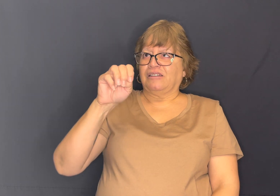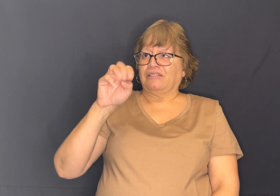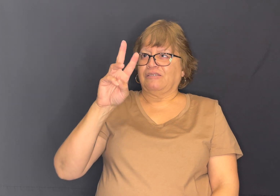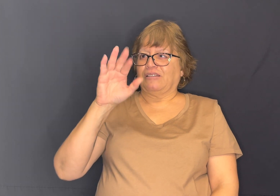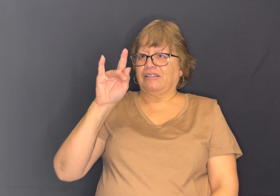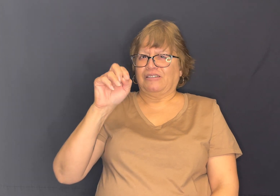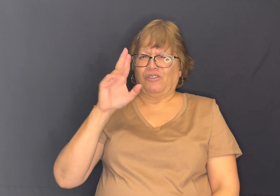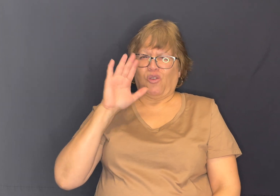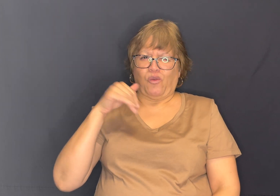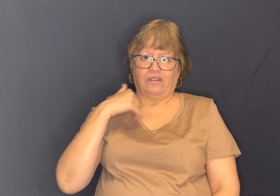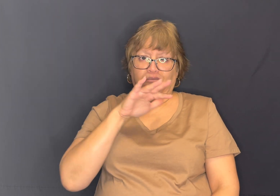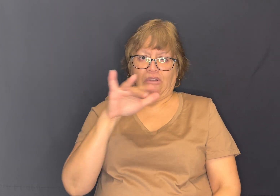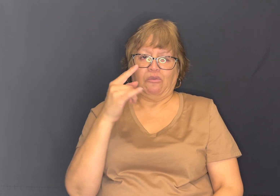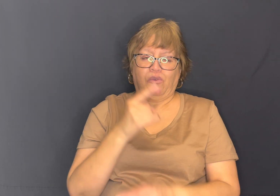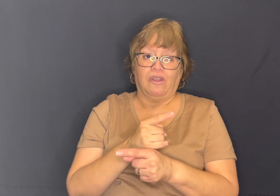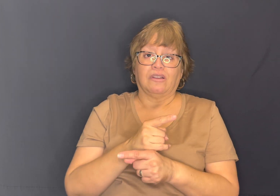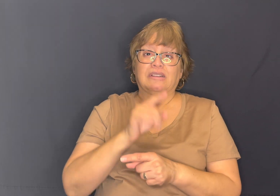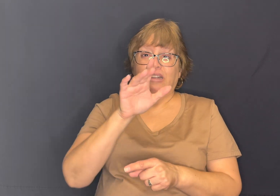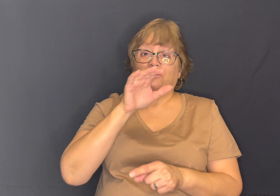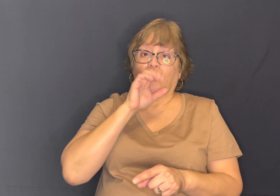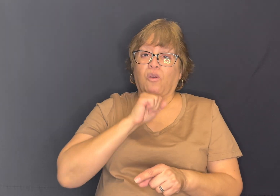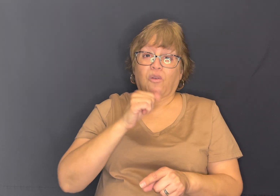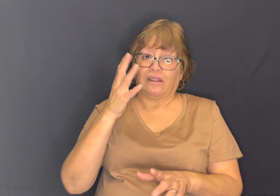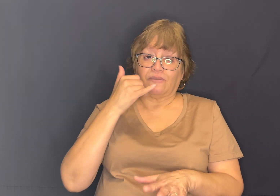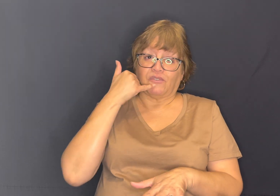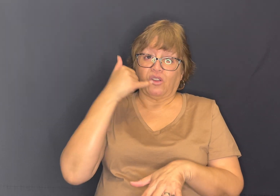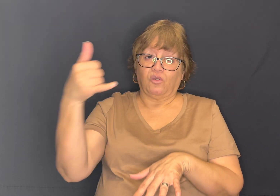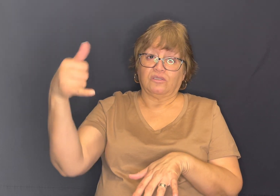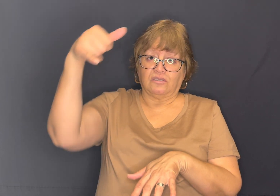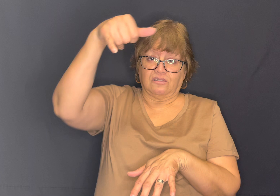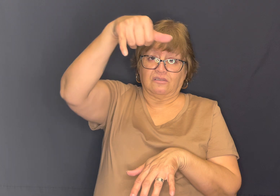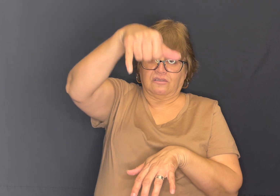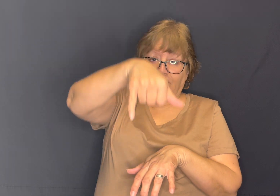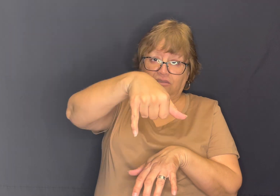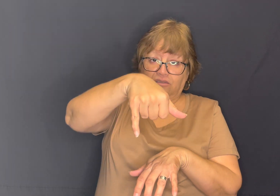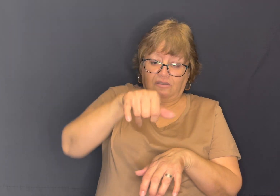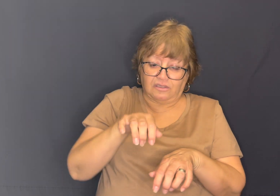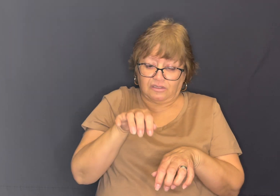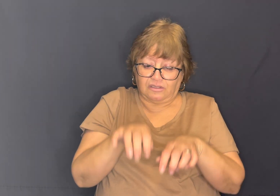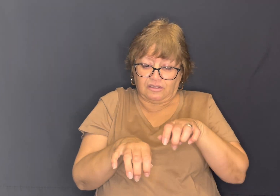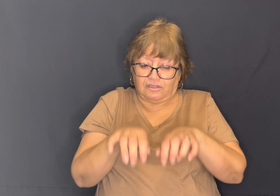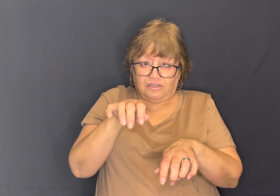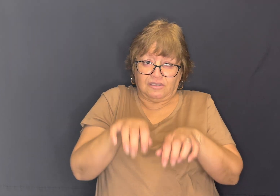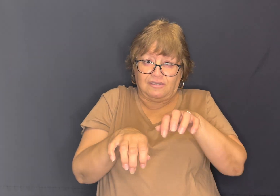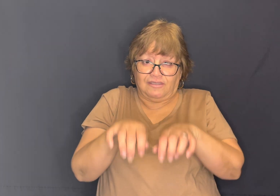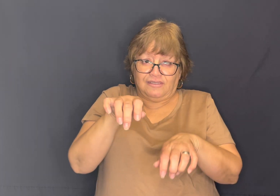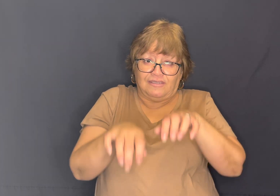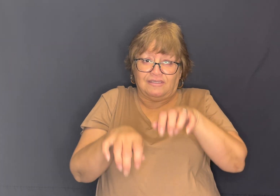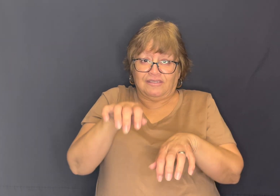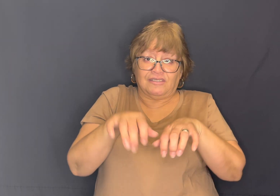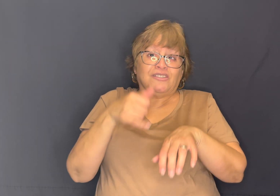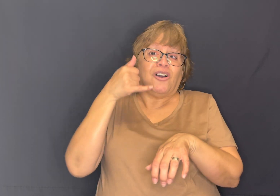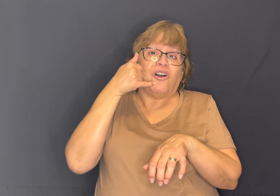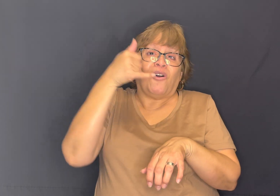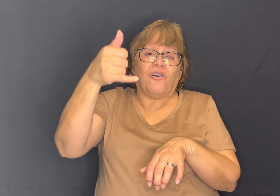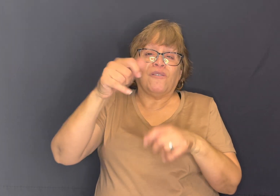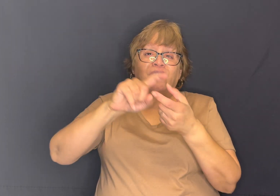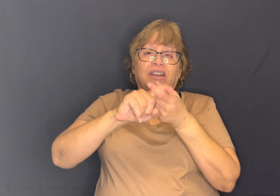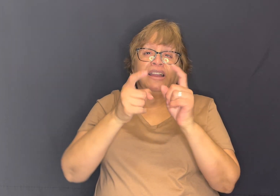It's a teletypewriter. I think I spelled that correctly. And you'd place the headset from the phone on top, and you'd type back